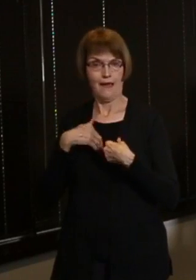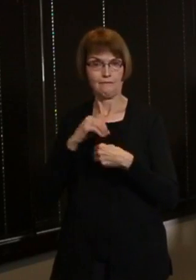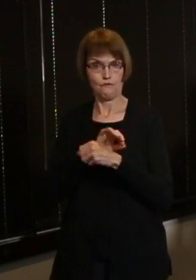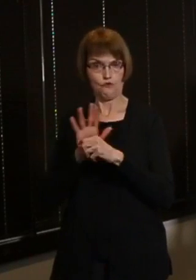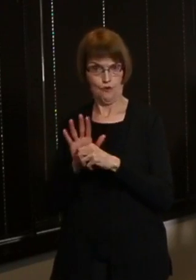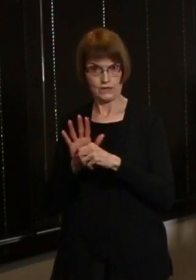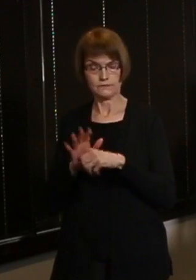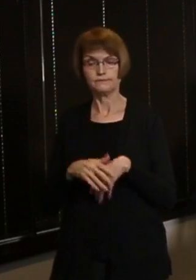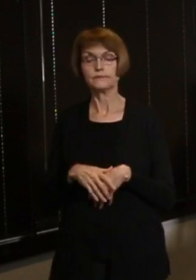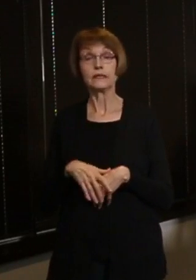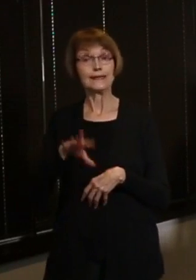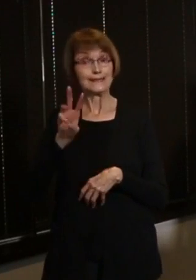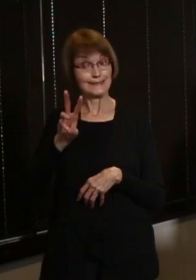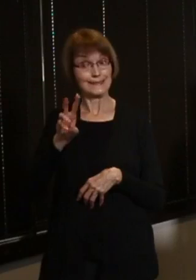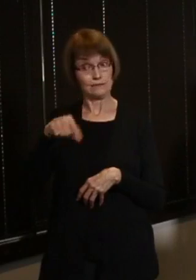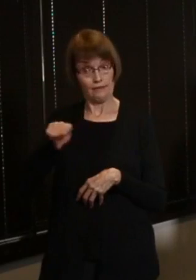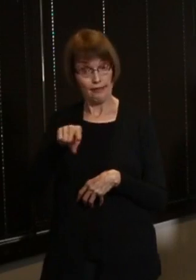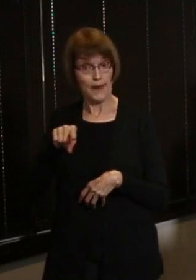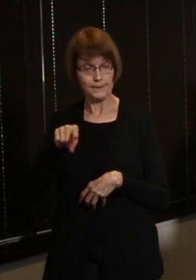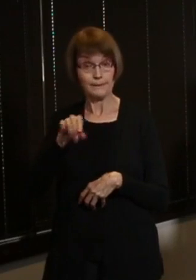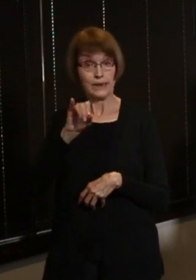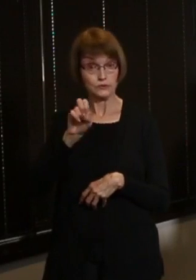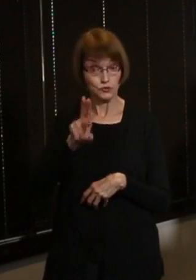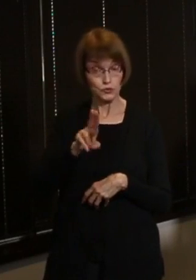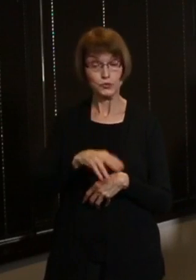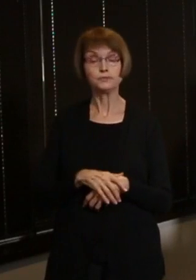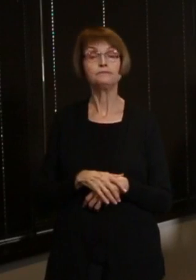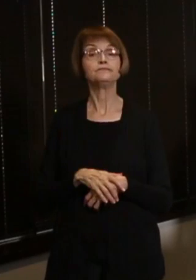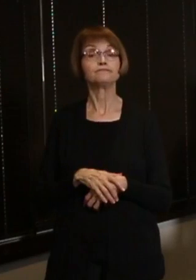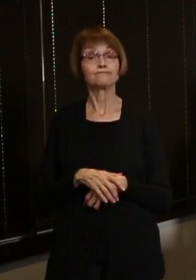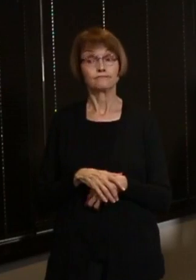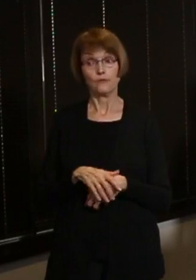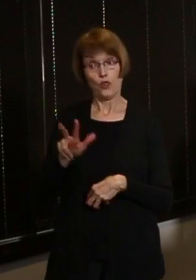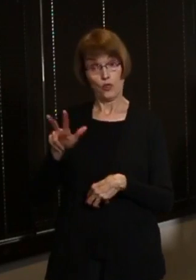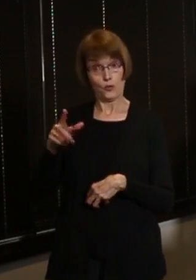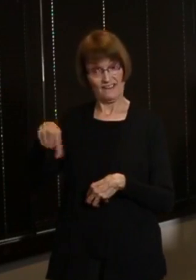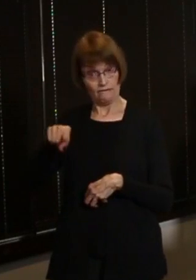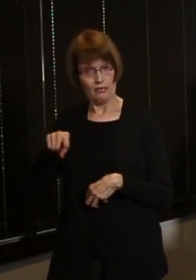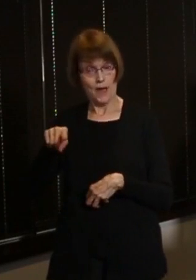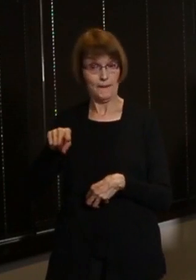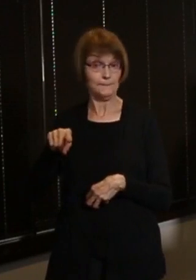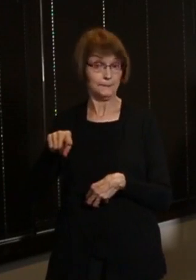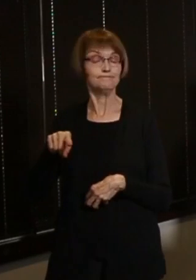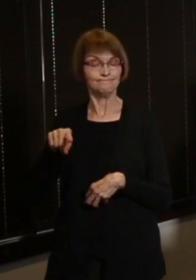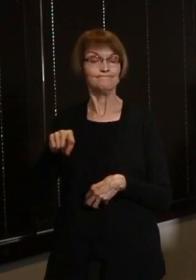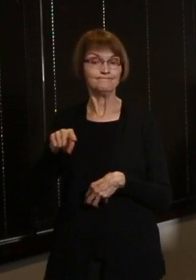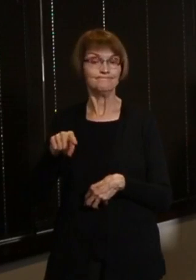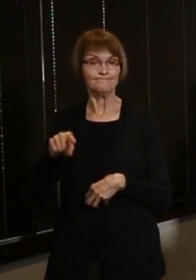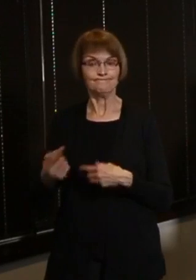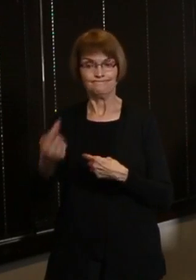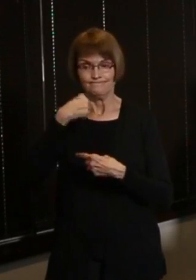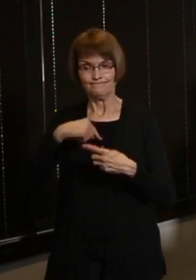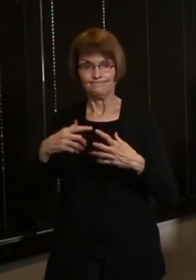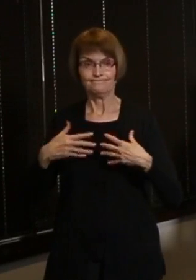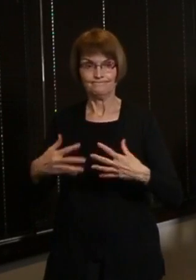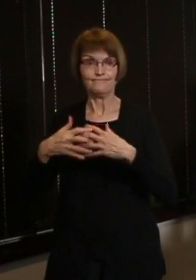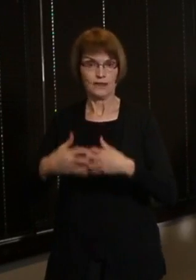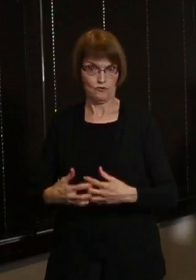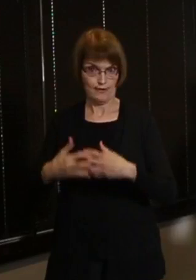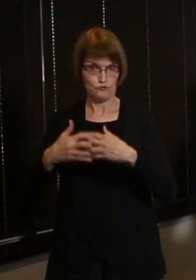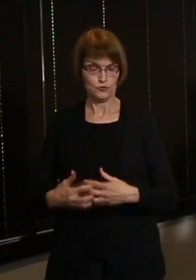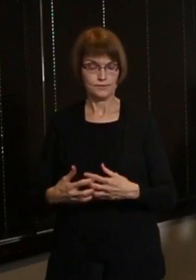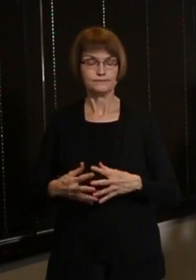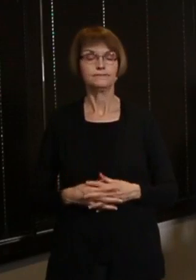We have 6 suspected COVID patients in our intensive care units, and we have 3 suspected COVID patients on ventilators today.